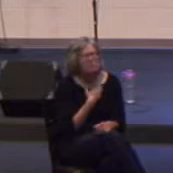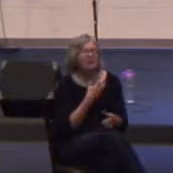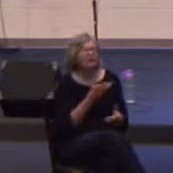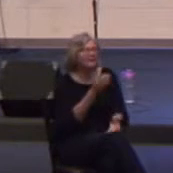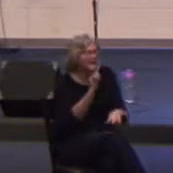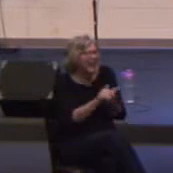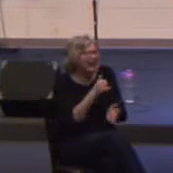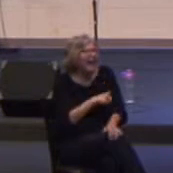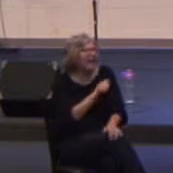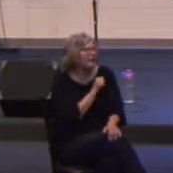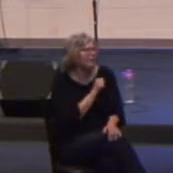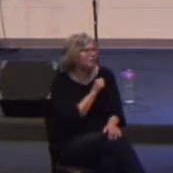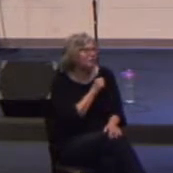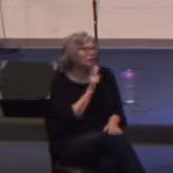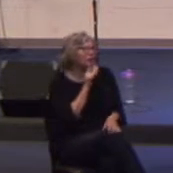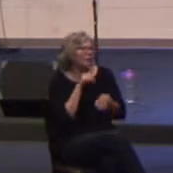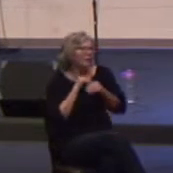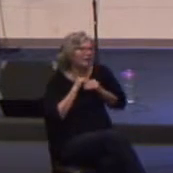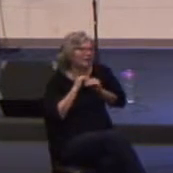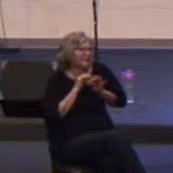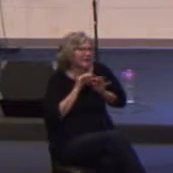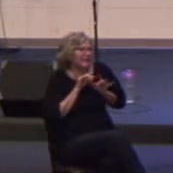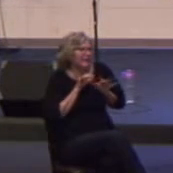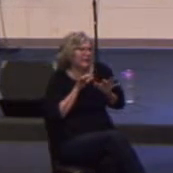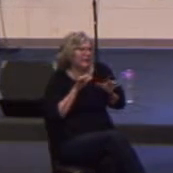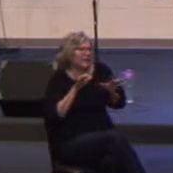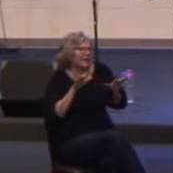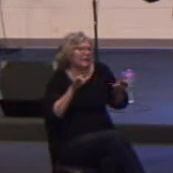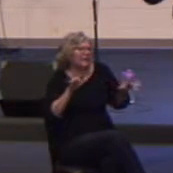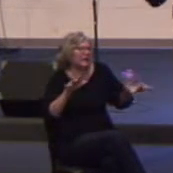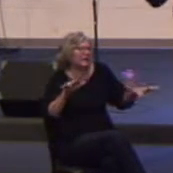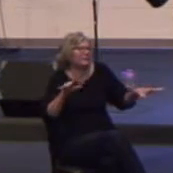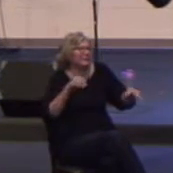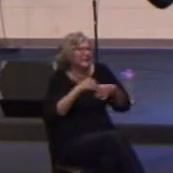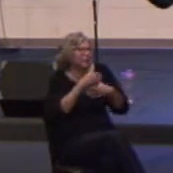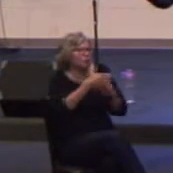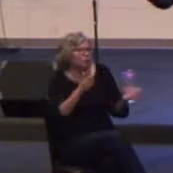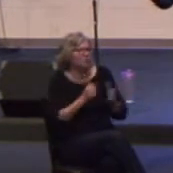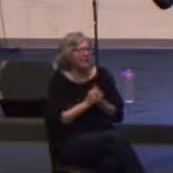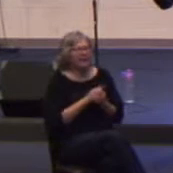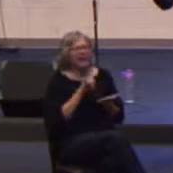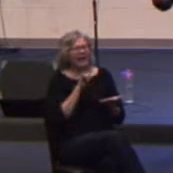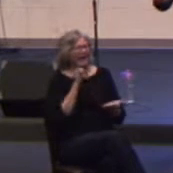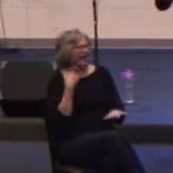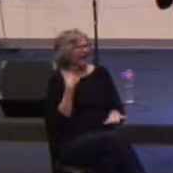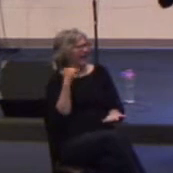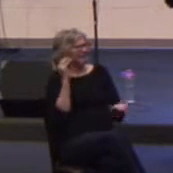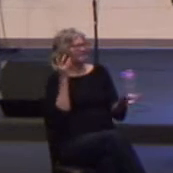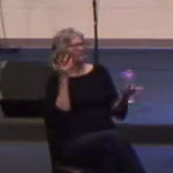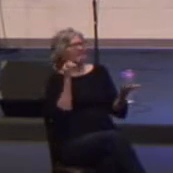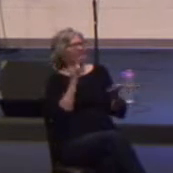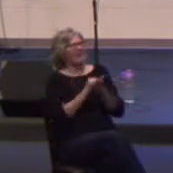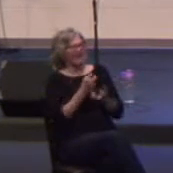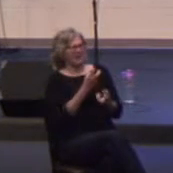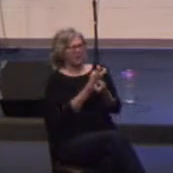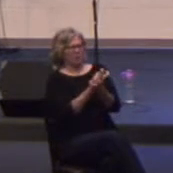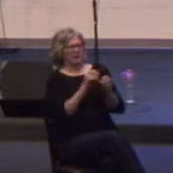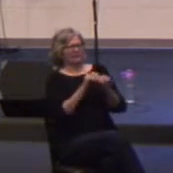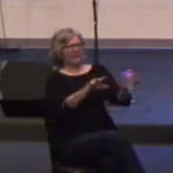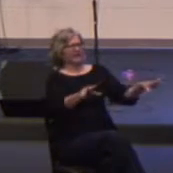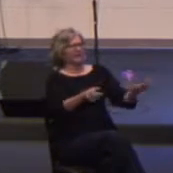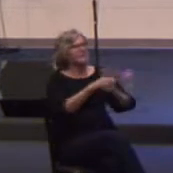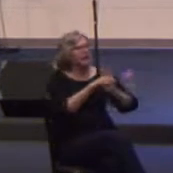The attitude, it seeps out into the room, right? It has kind of this poisonous effect where the